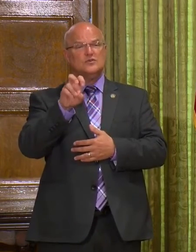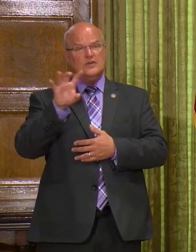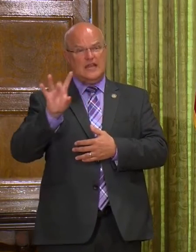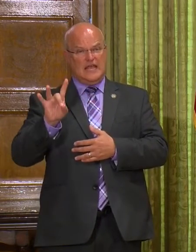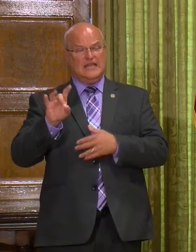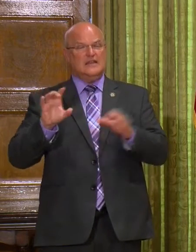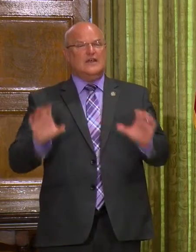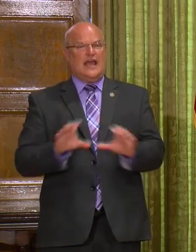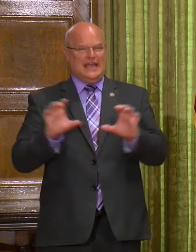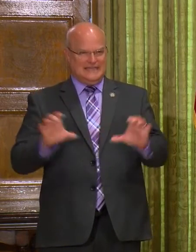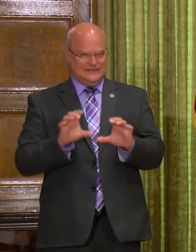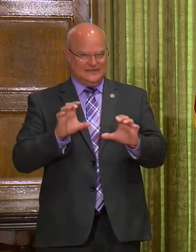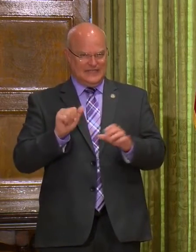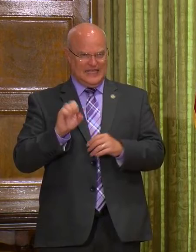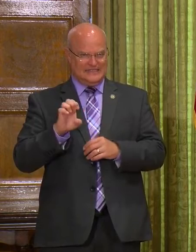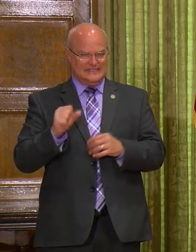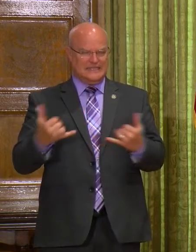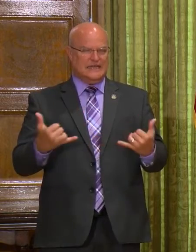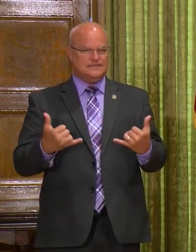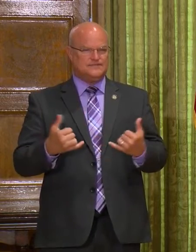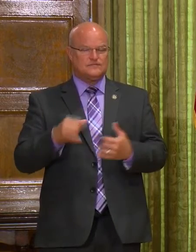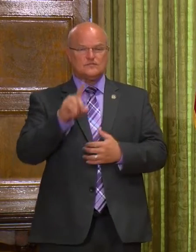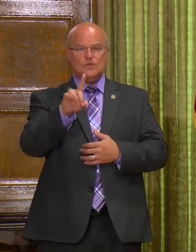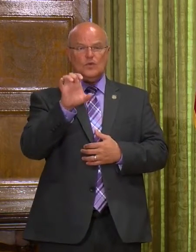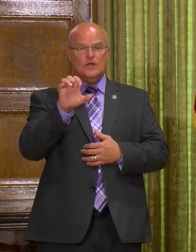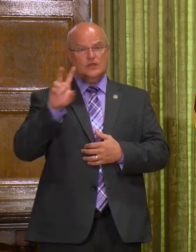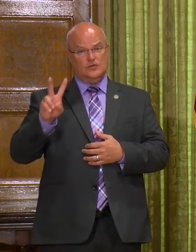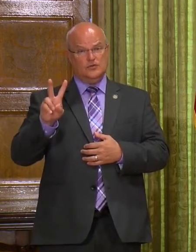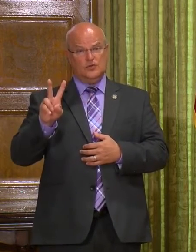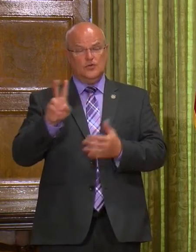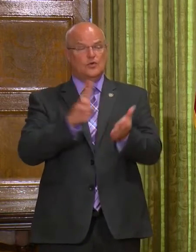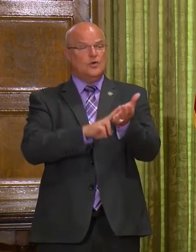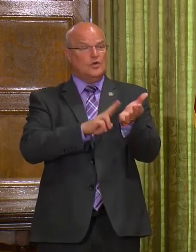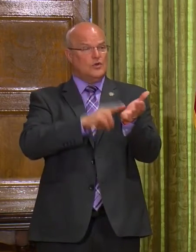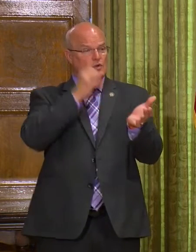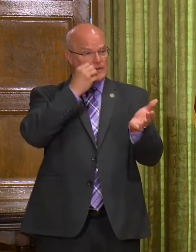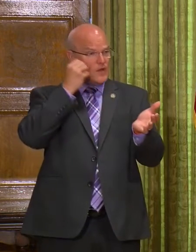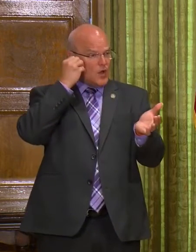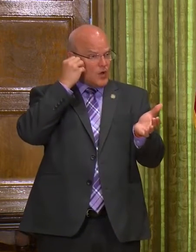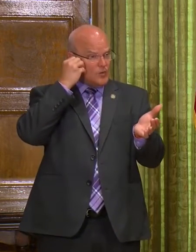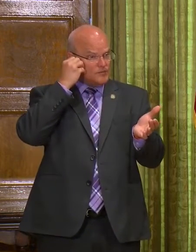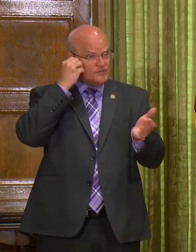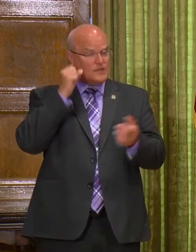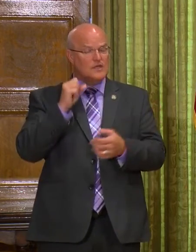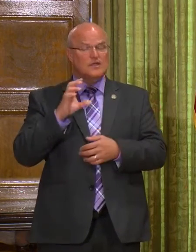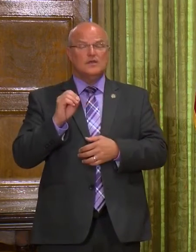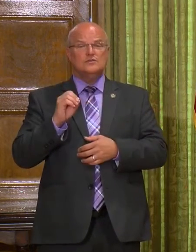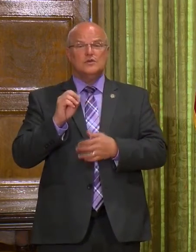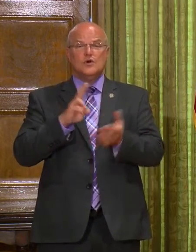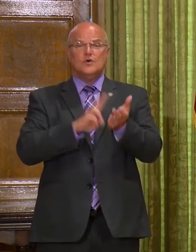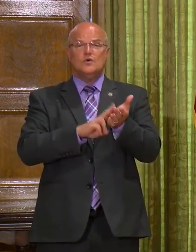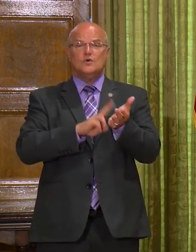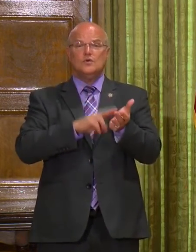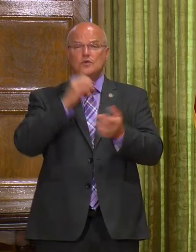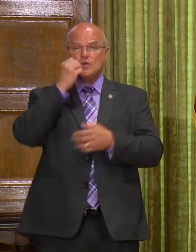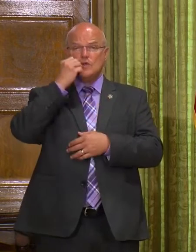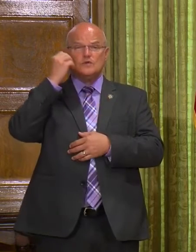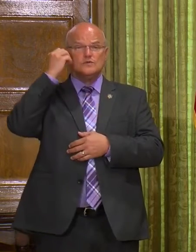2,208 are active cases. 102 of those are in nursing homes. So nursing